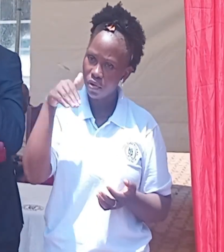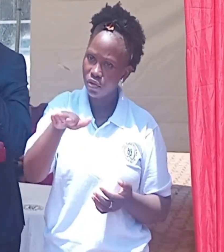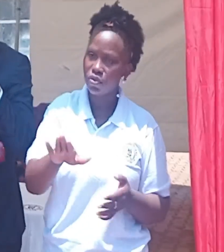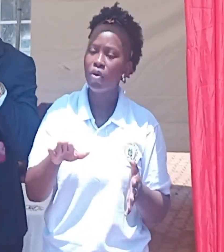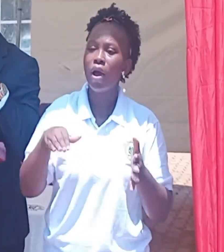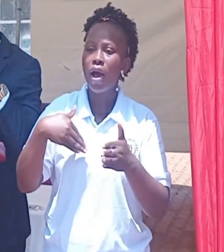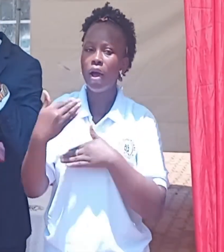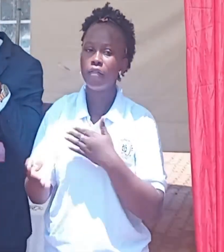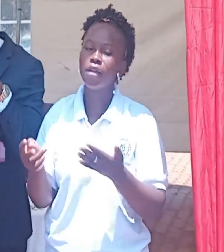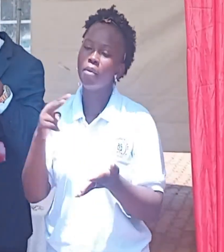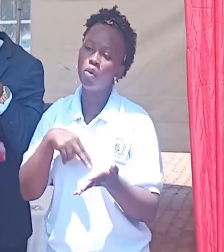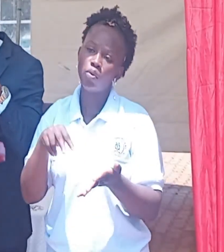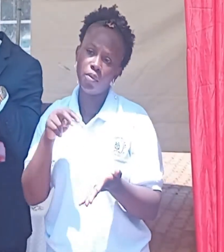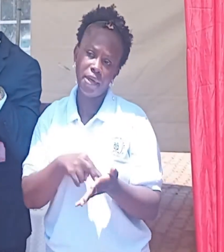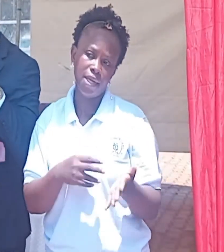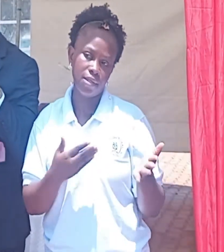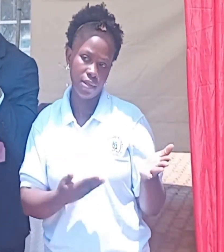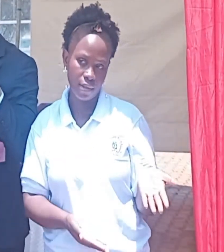olyoke owandiikibwe.